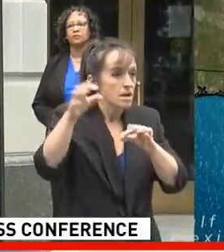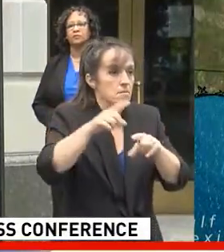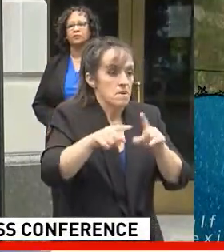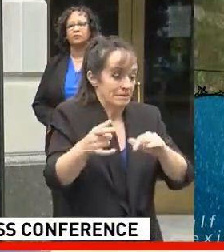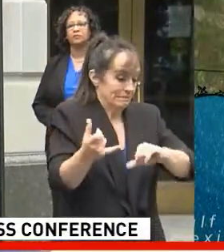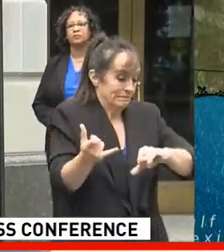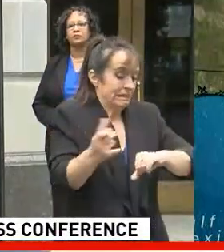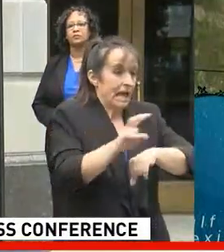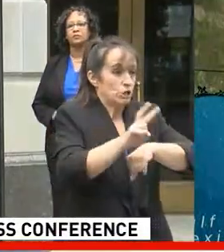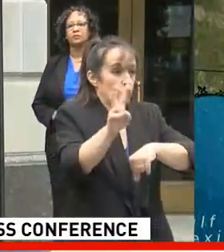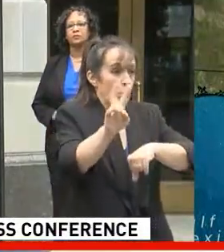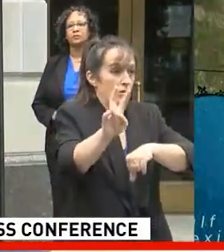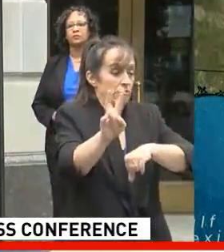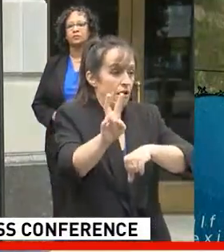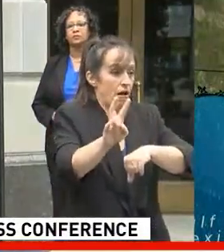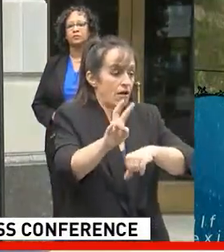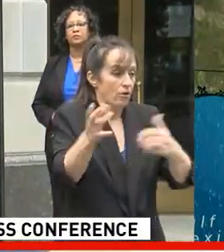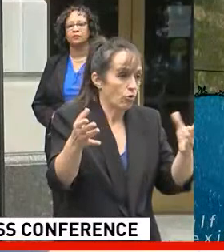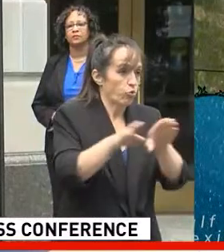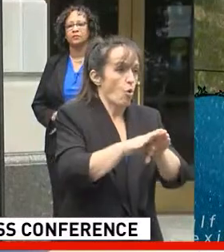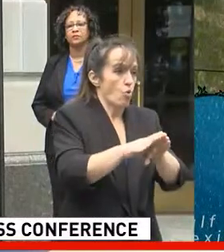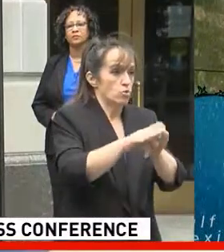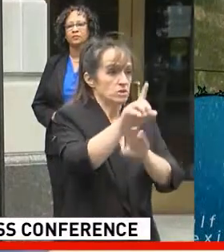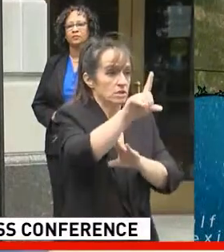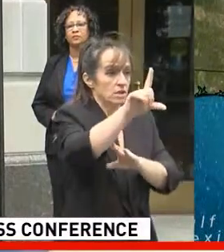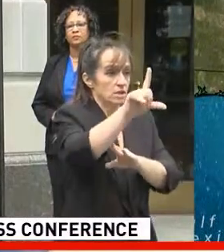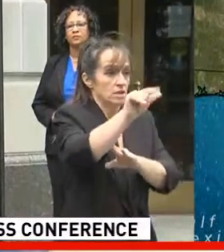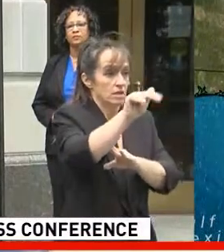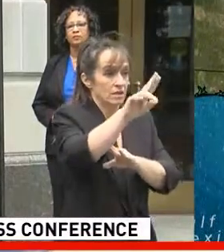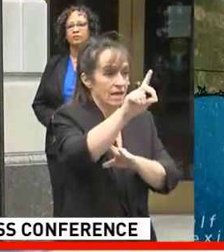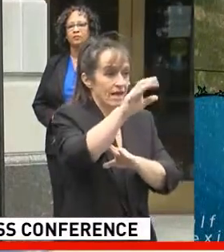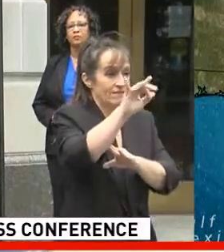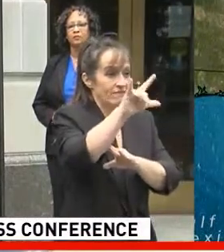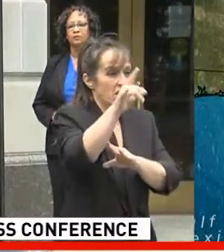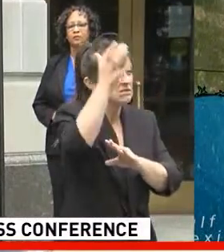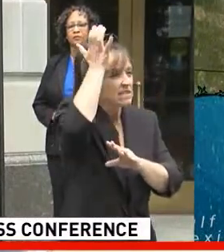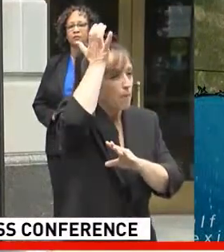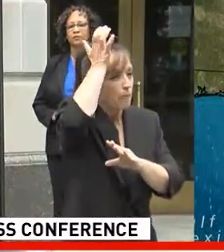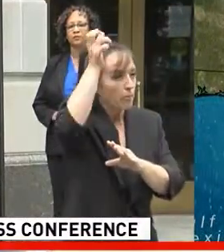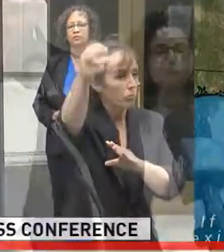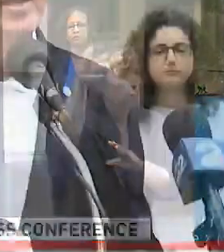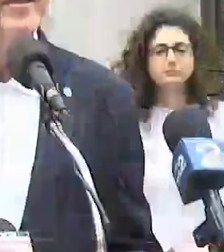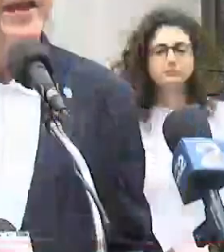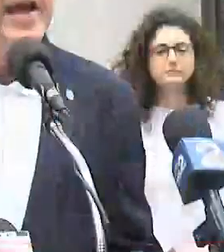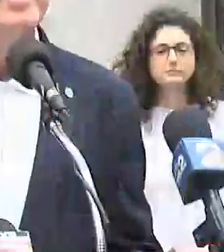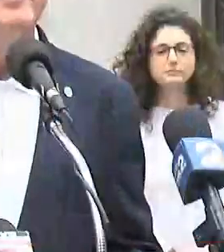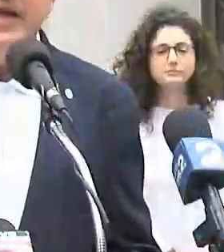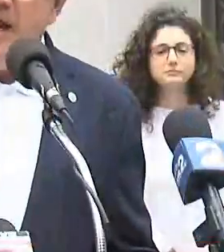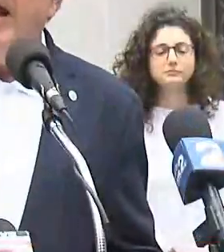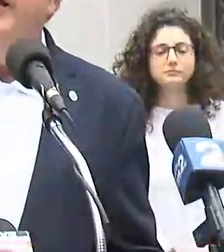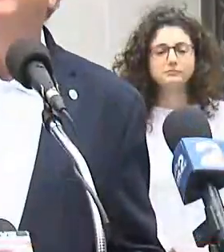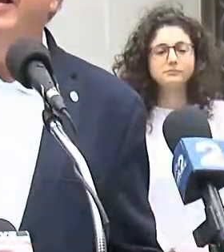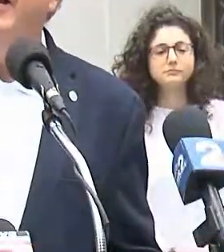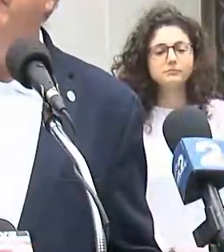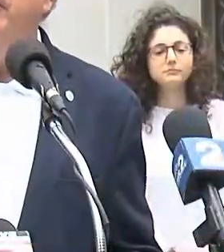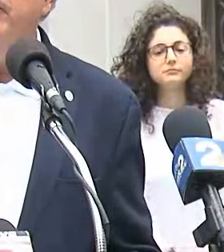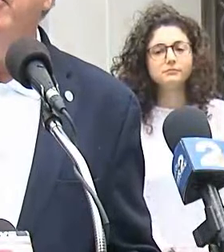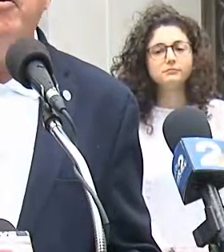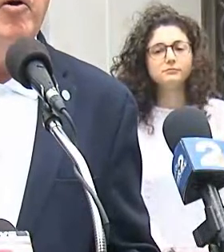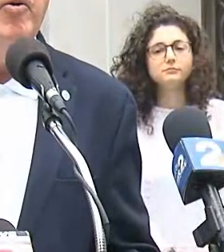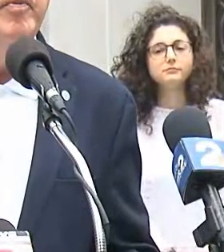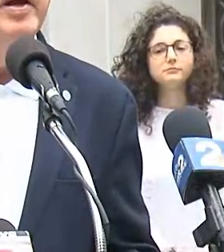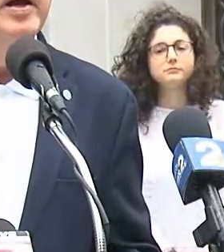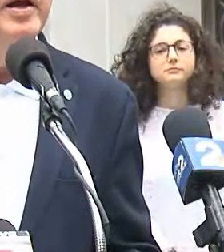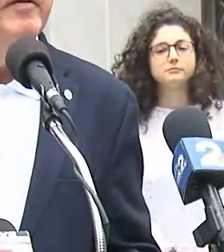o'clock today, so we got some limitations there. We hope to get everybody, but at the end of the day, today, when you